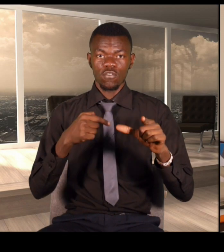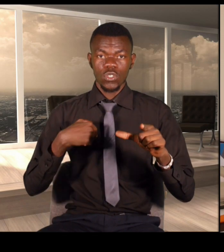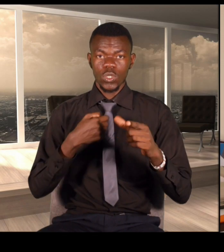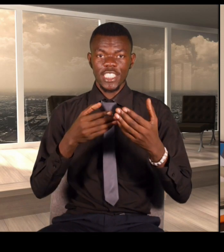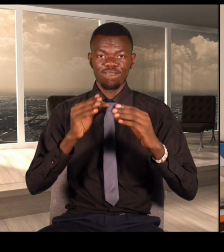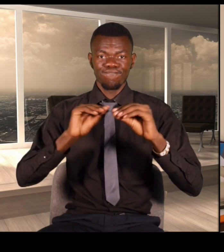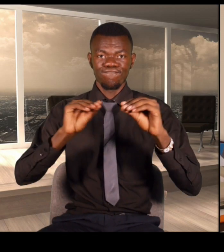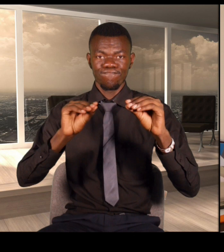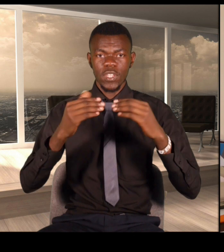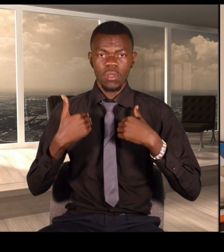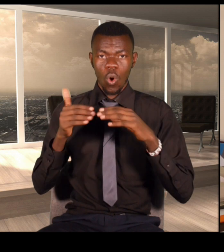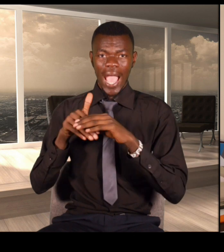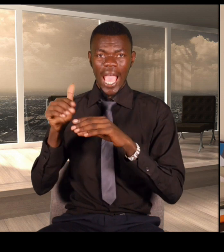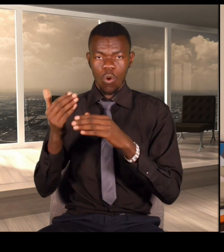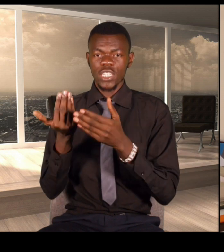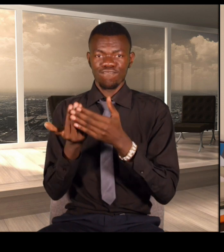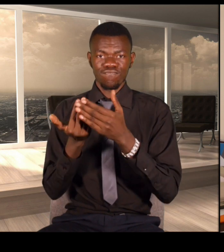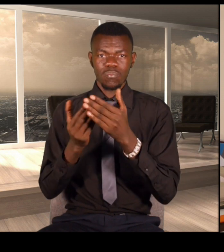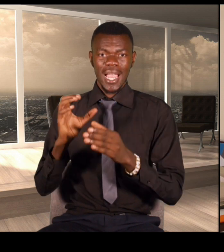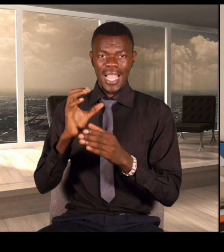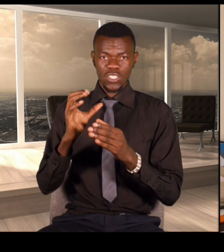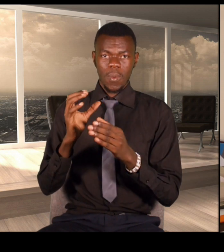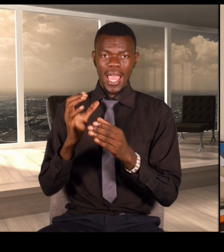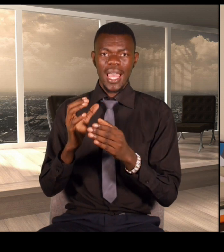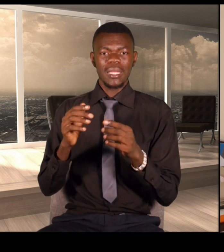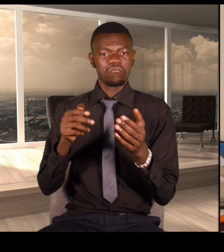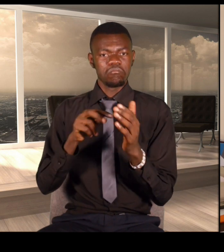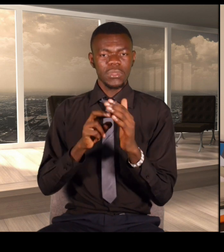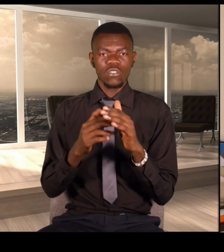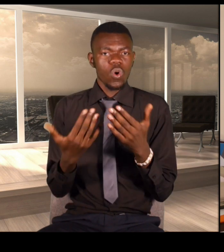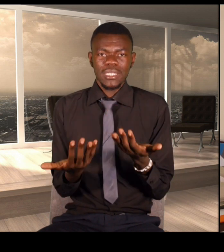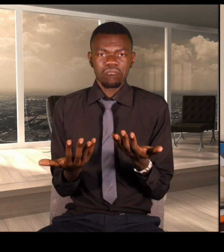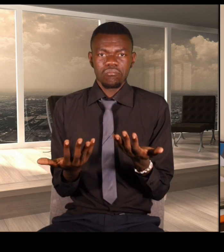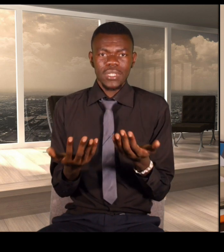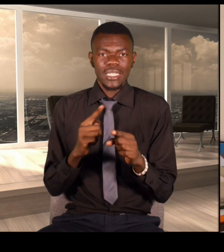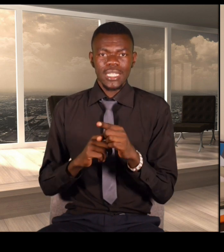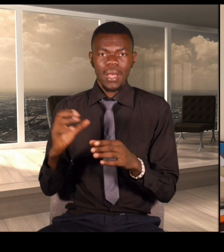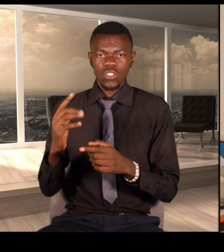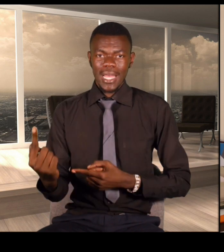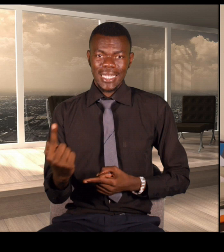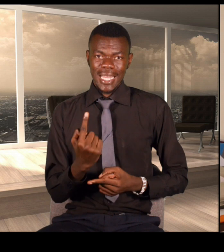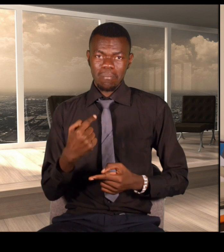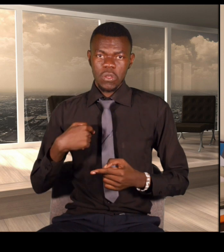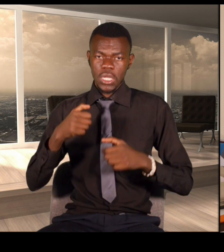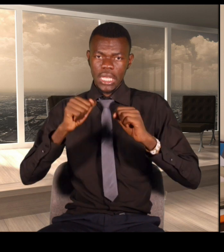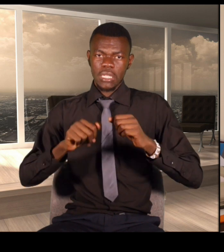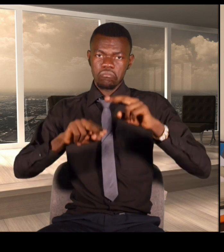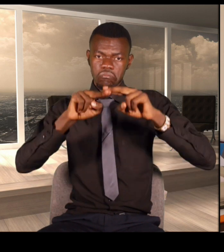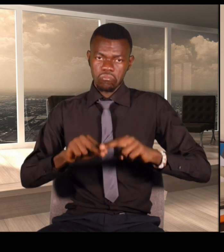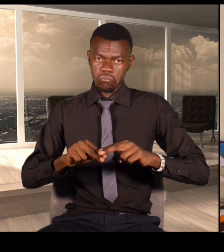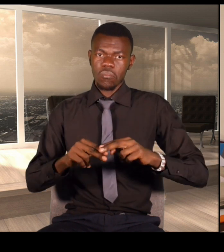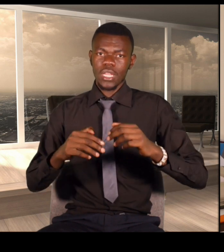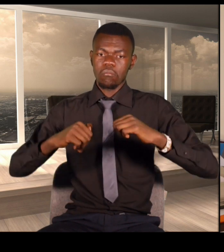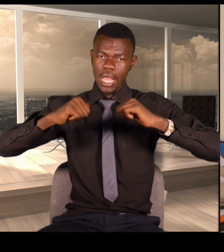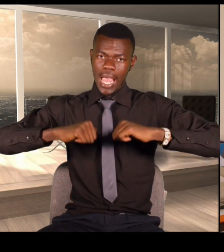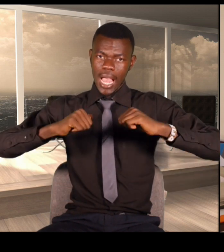That we offer to the outsiders is tailor-made according to the client. That means that when the client comes, we are able to sit down with